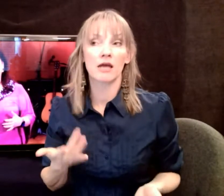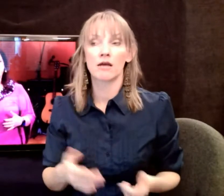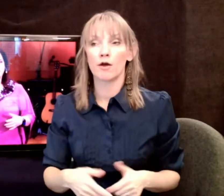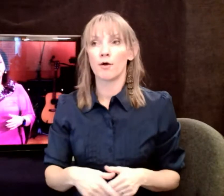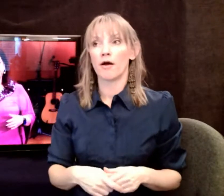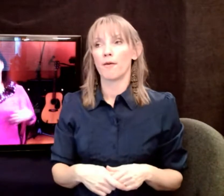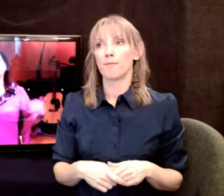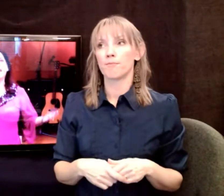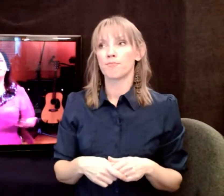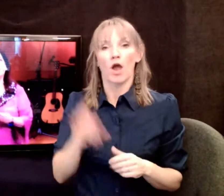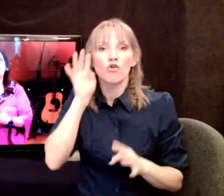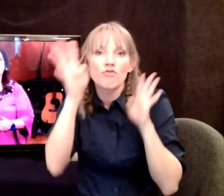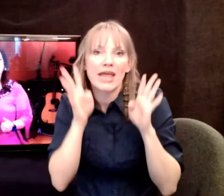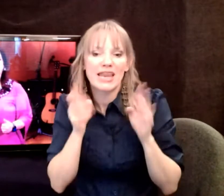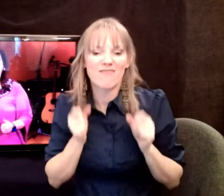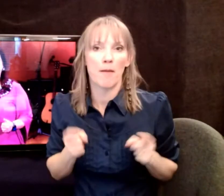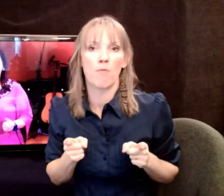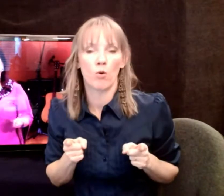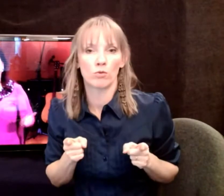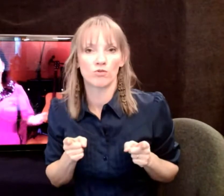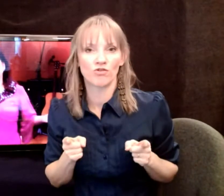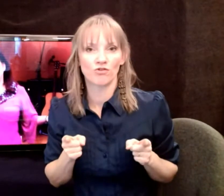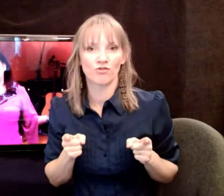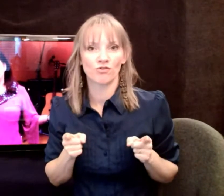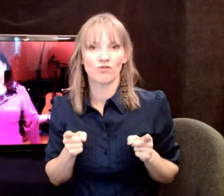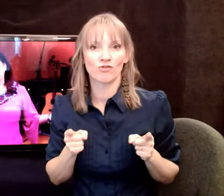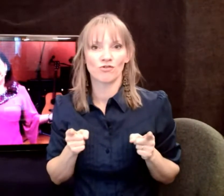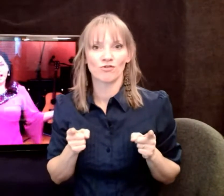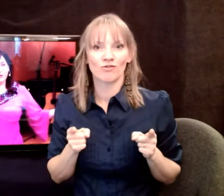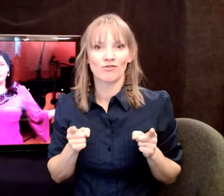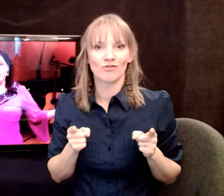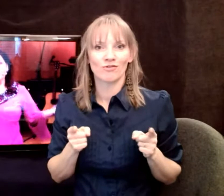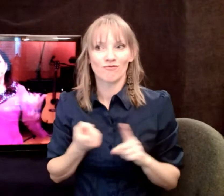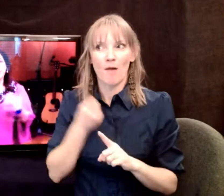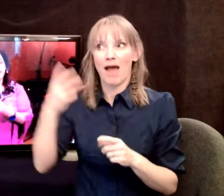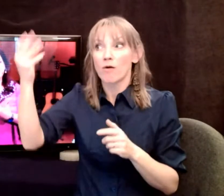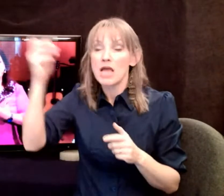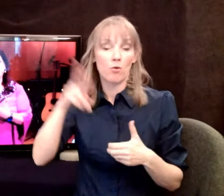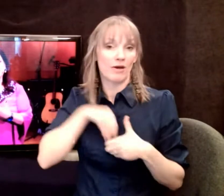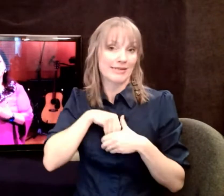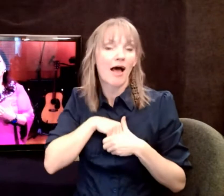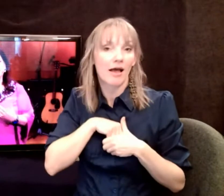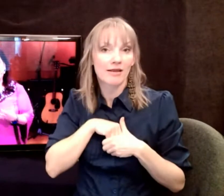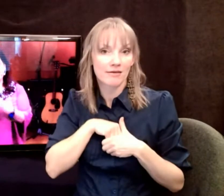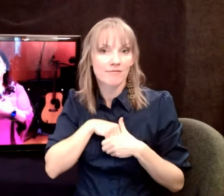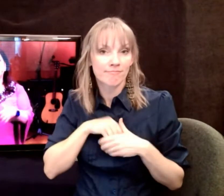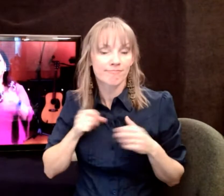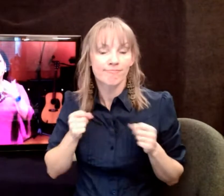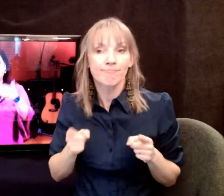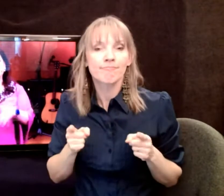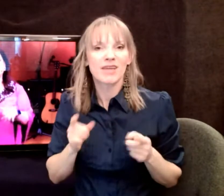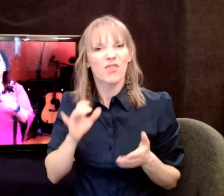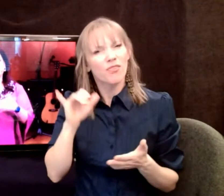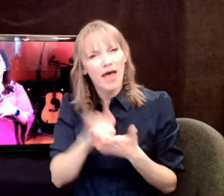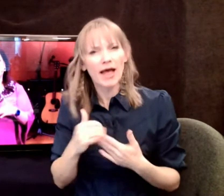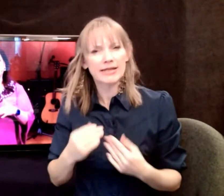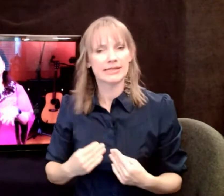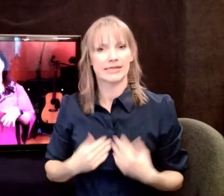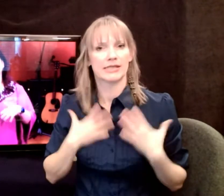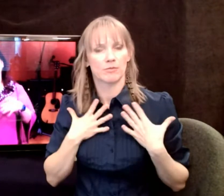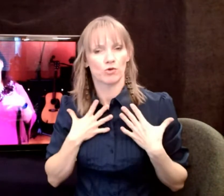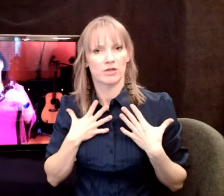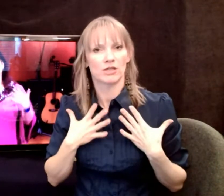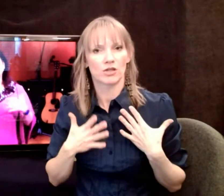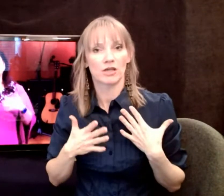a creative impulse from the outer world or the inner world. That's what inspiration is like. And